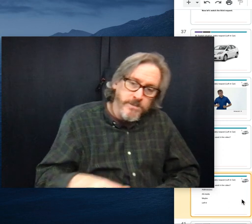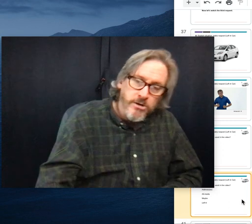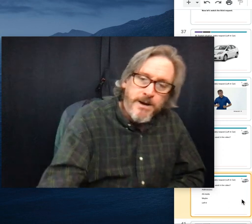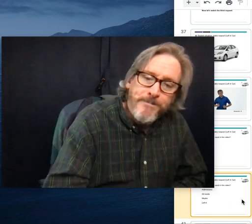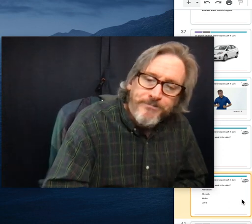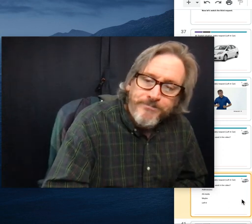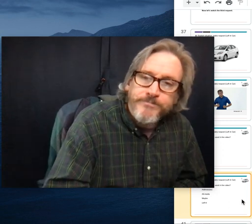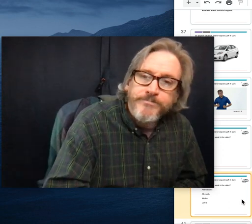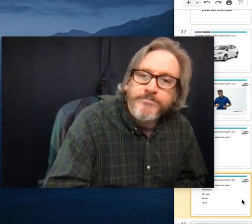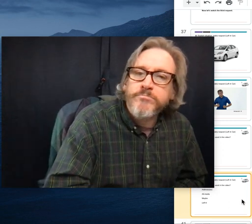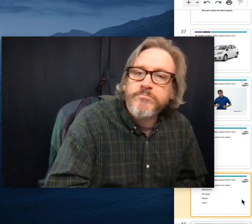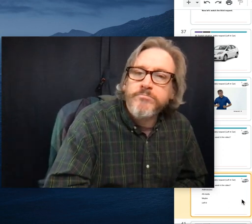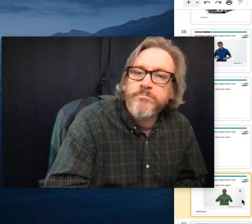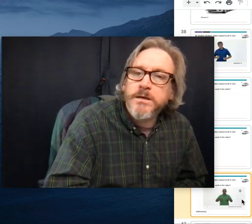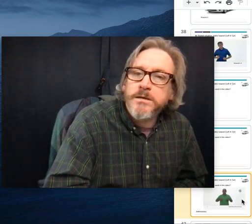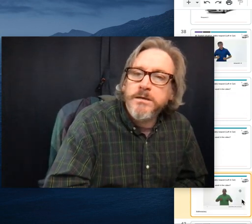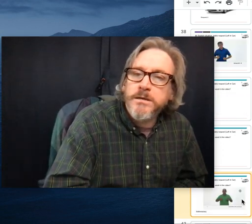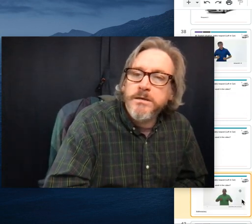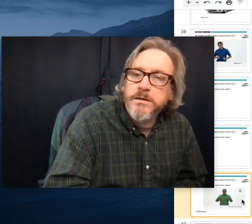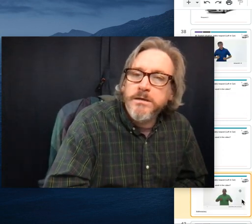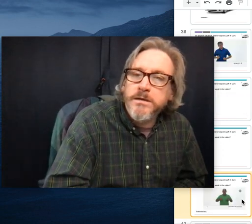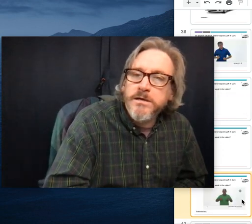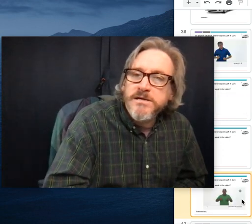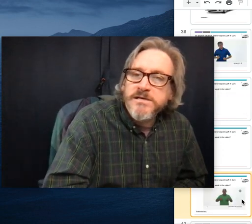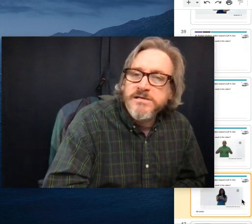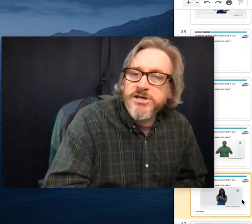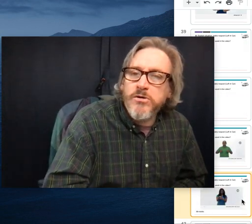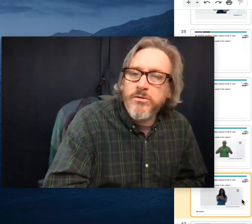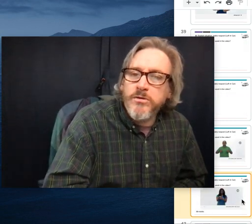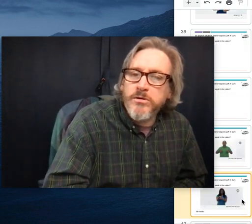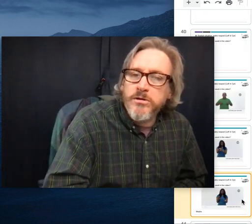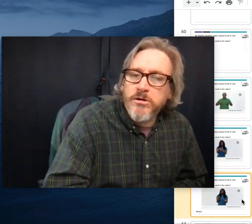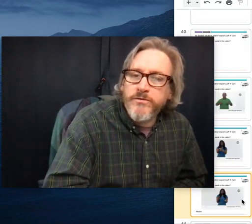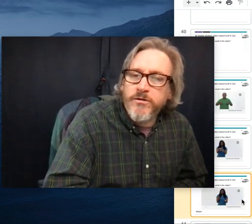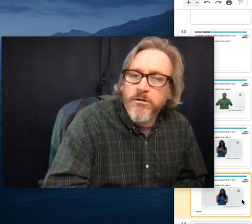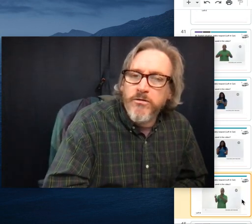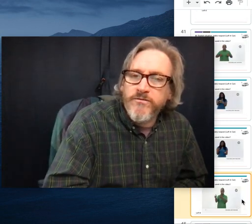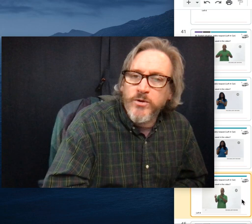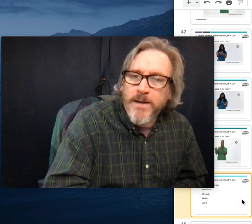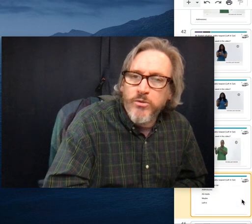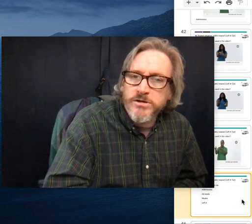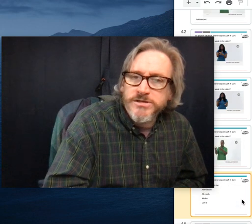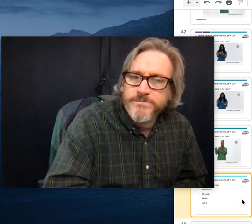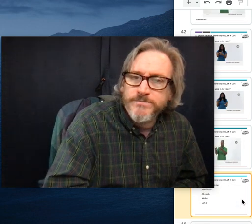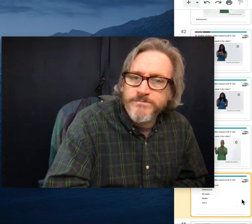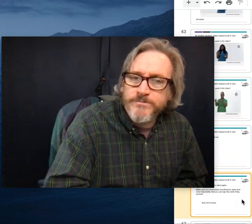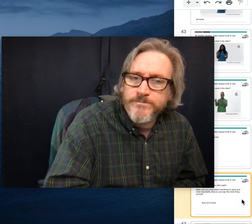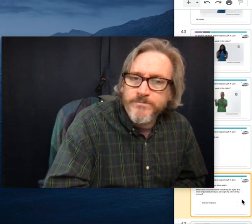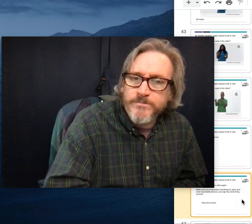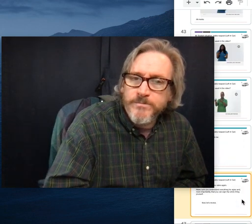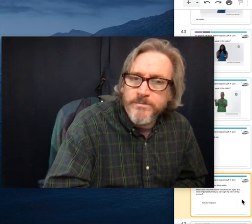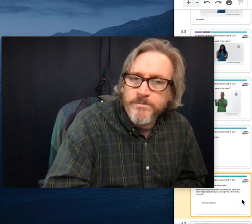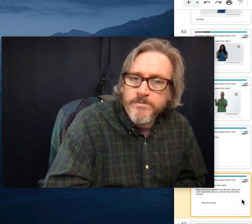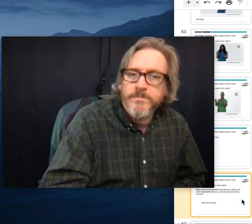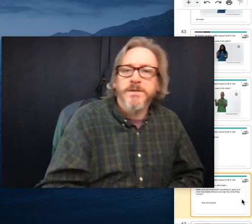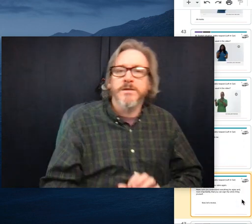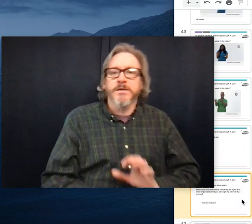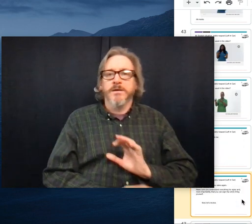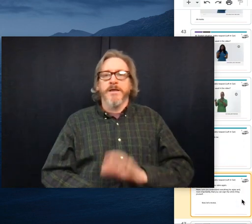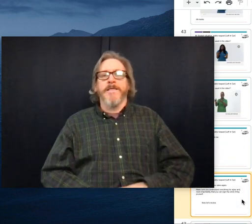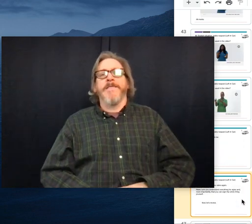So the new vocab, address, all inside, maybe, and left it there.